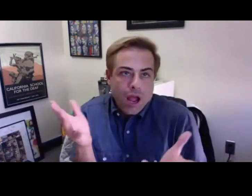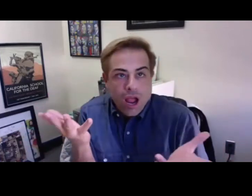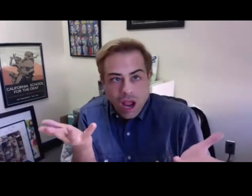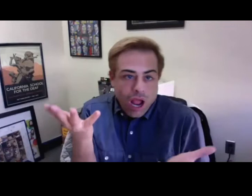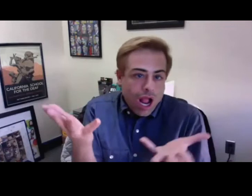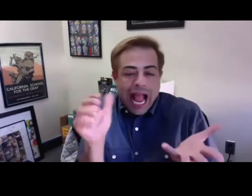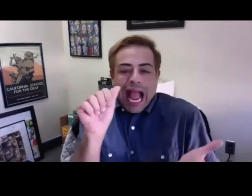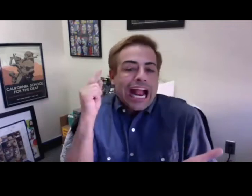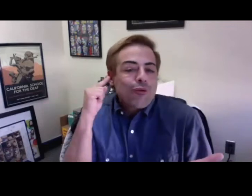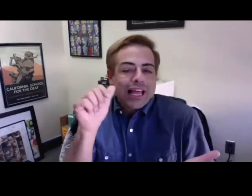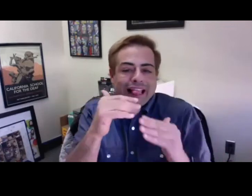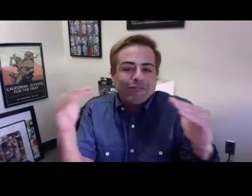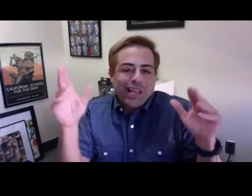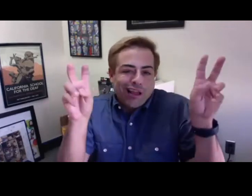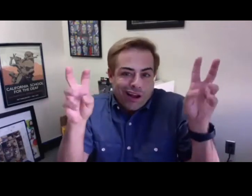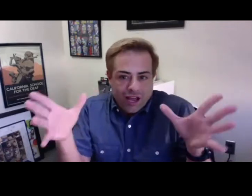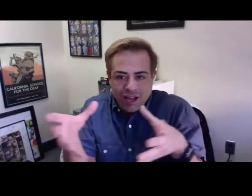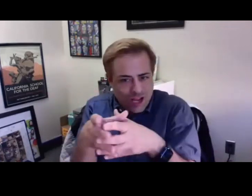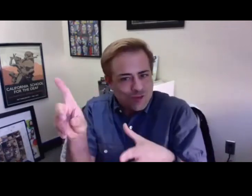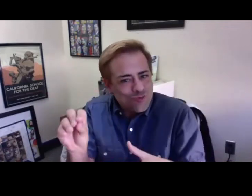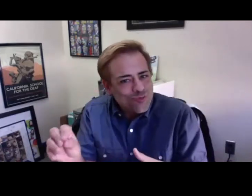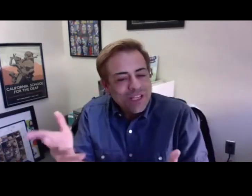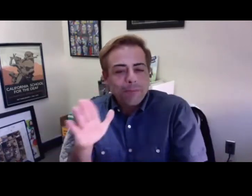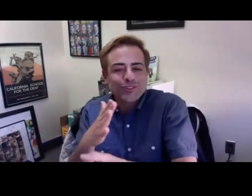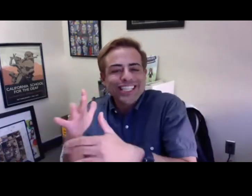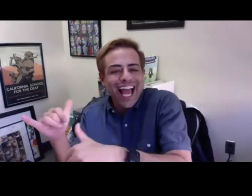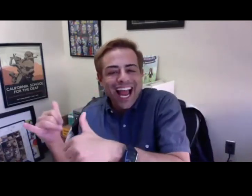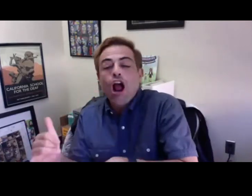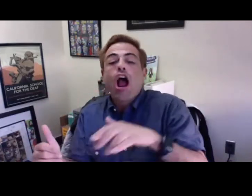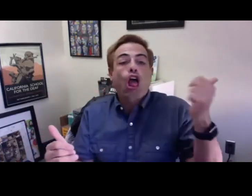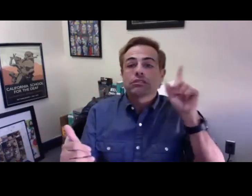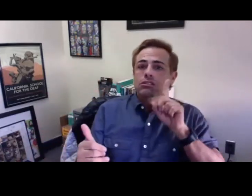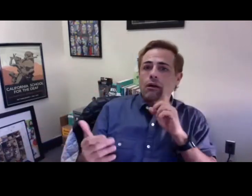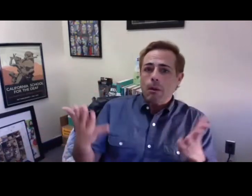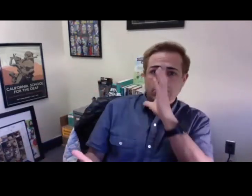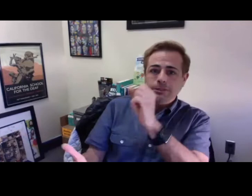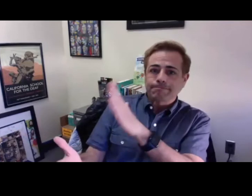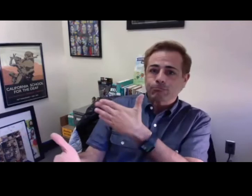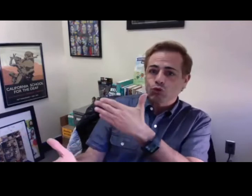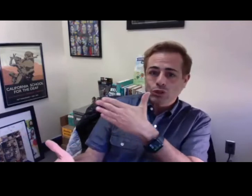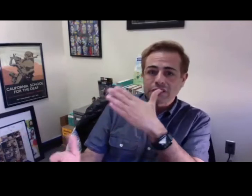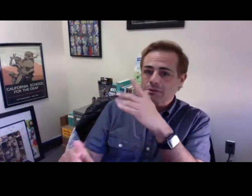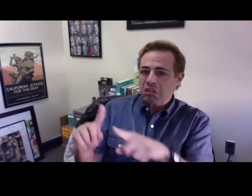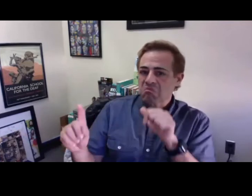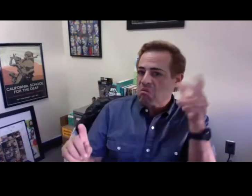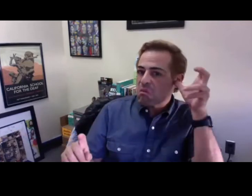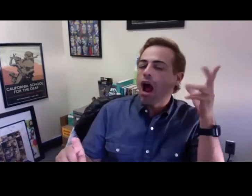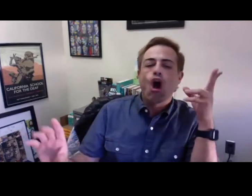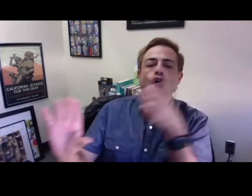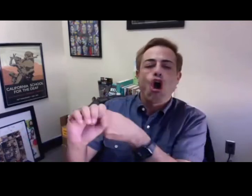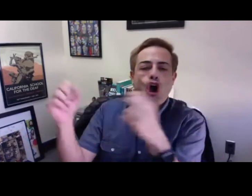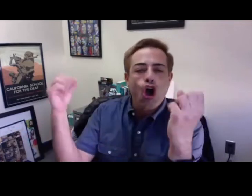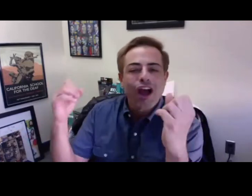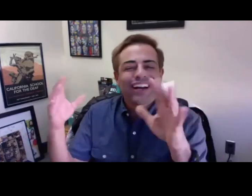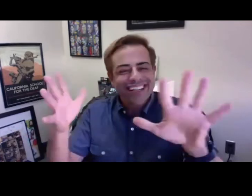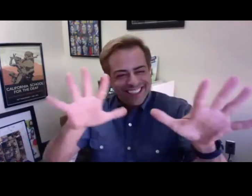they might socialize with other children who have maybe similar hearing loss. Some of them may be able to hear